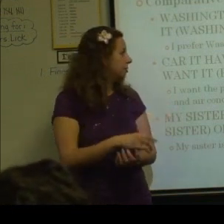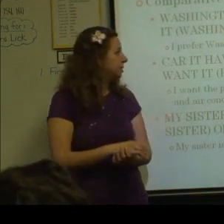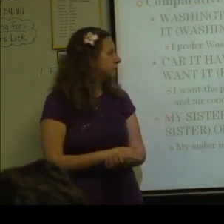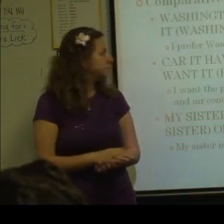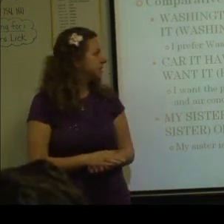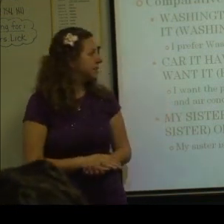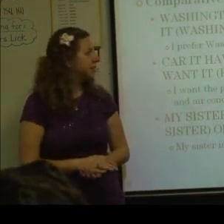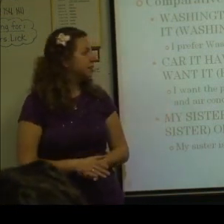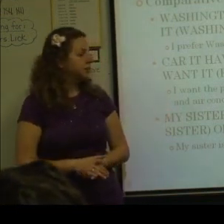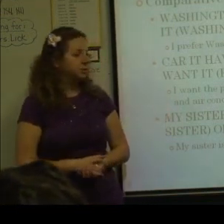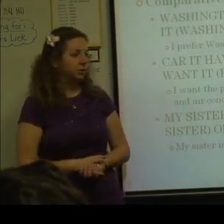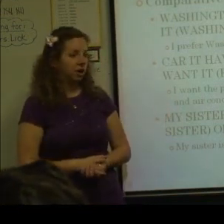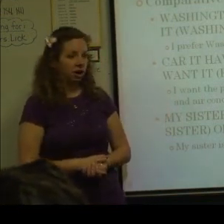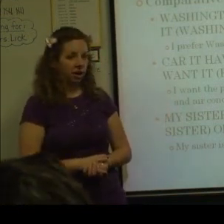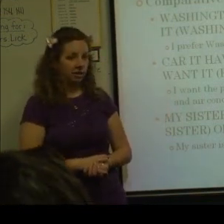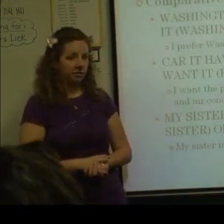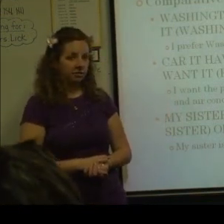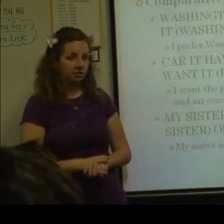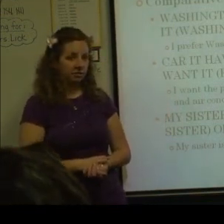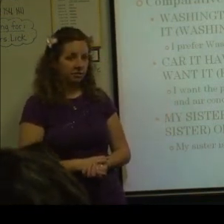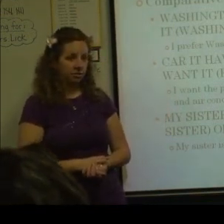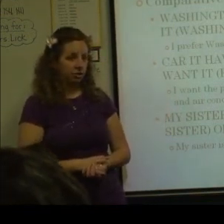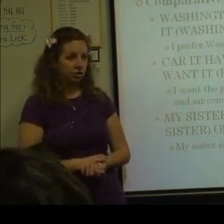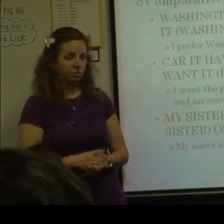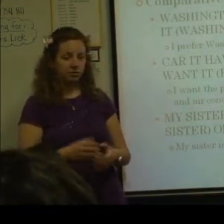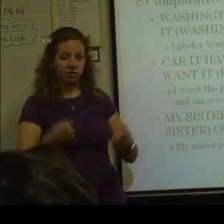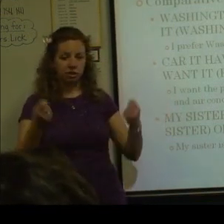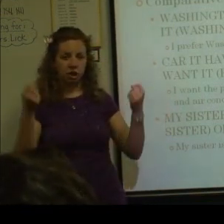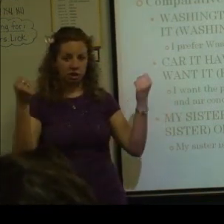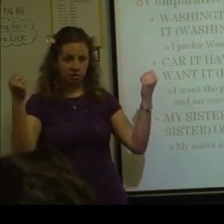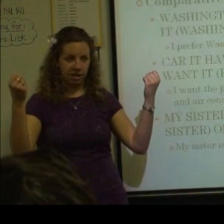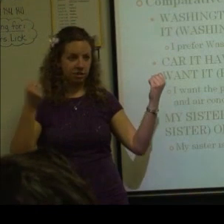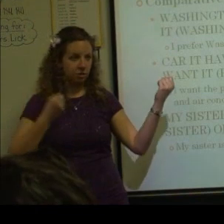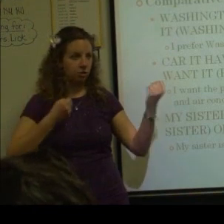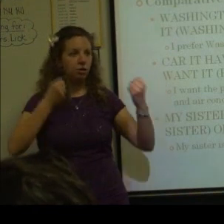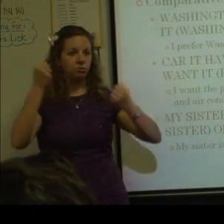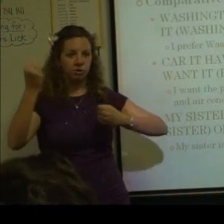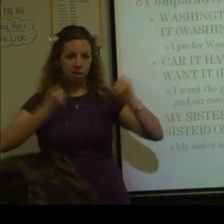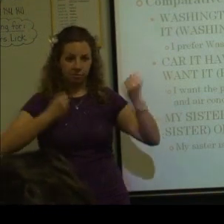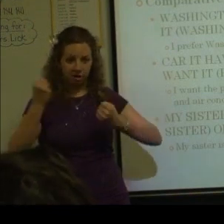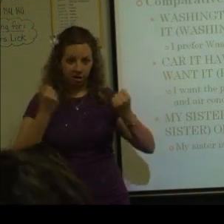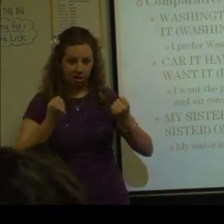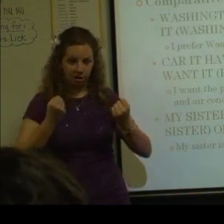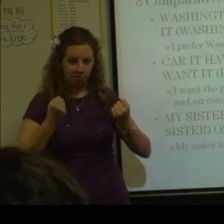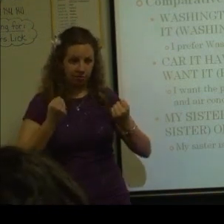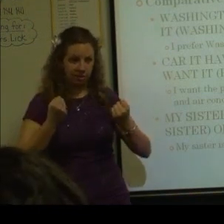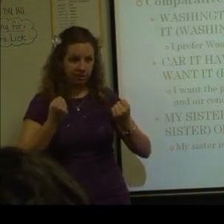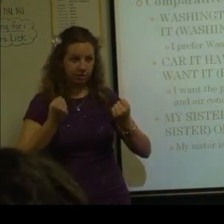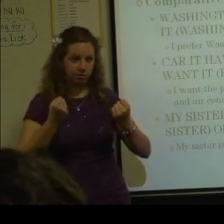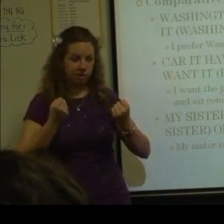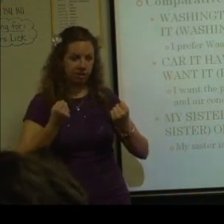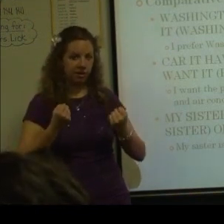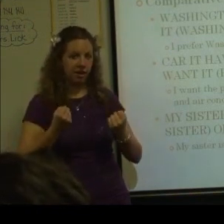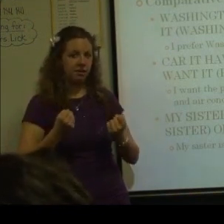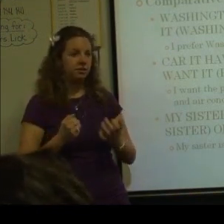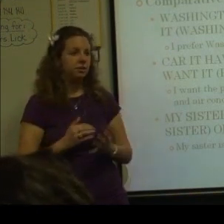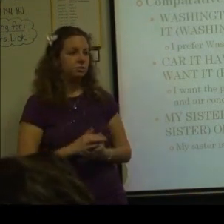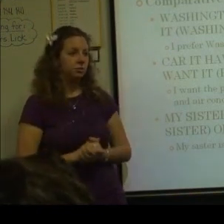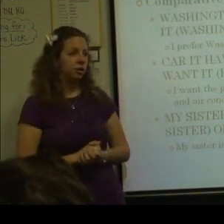more time, let me see. So car, so you're just referring to cars, okay? So we're talking about a car, we didn't say which one yet, okay? So on